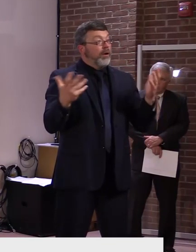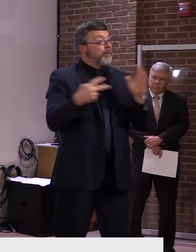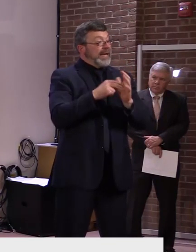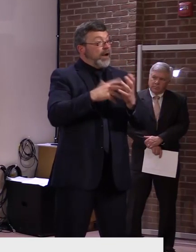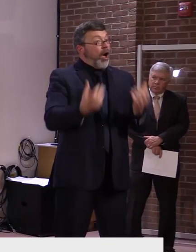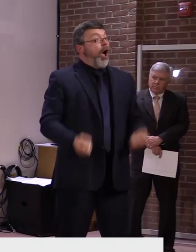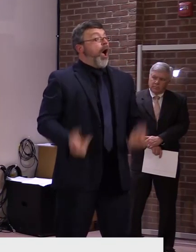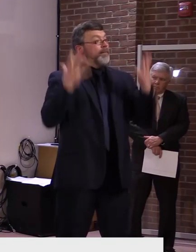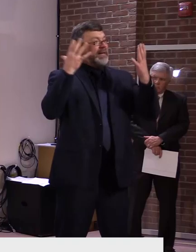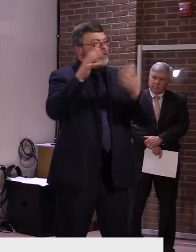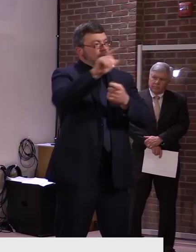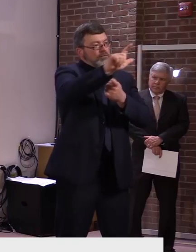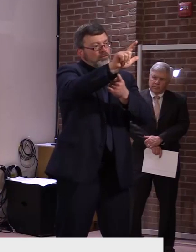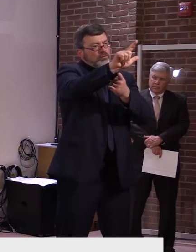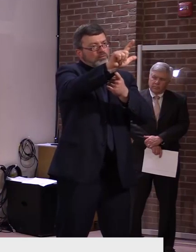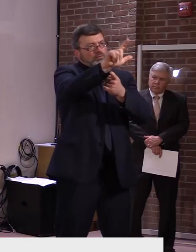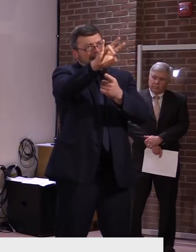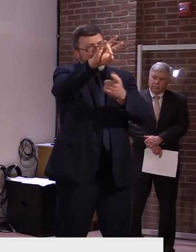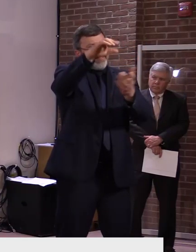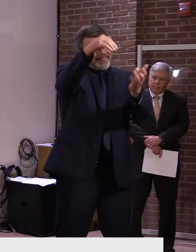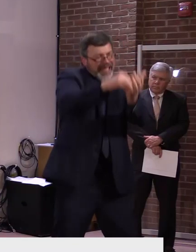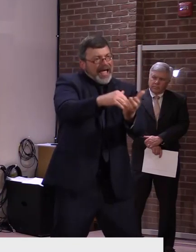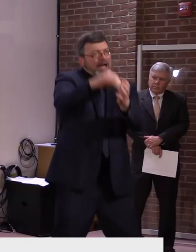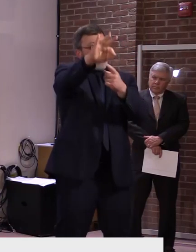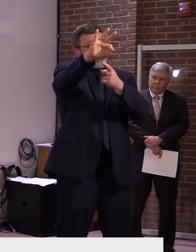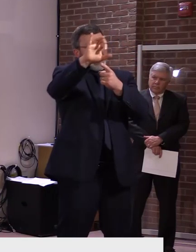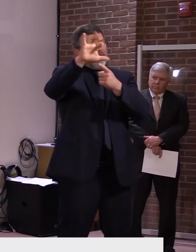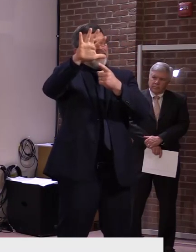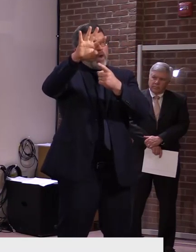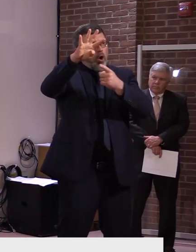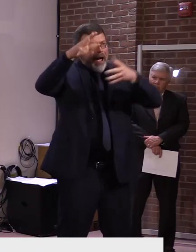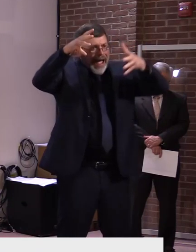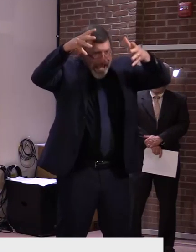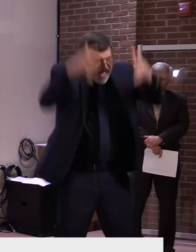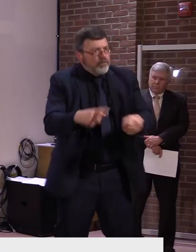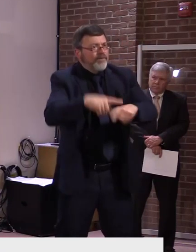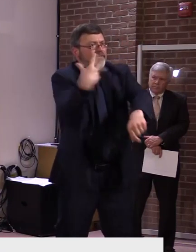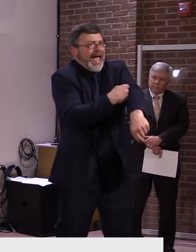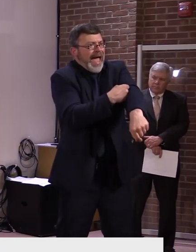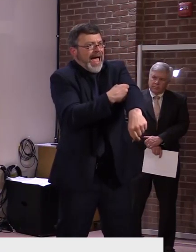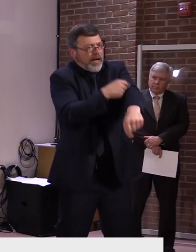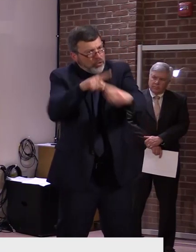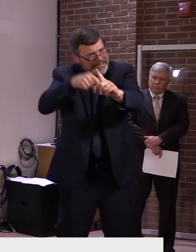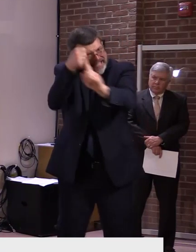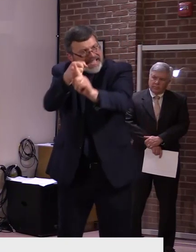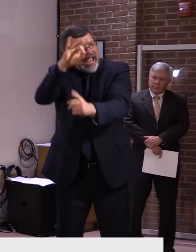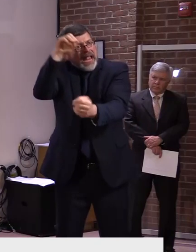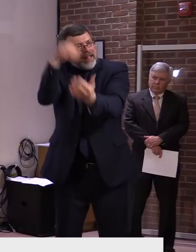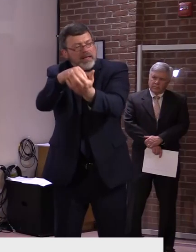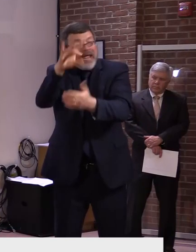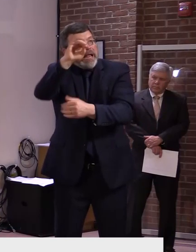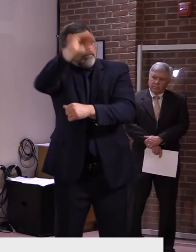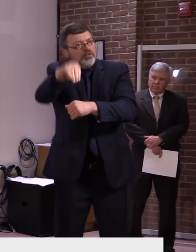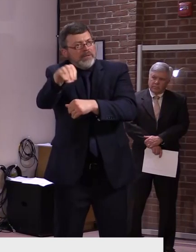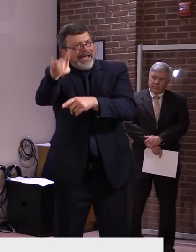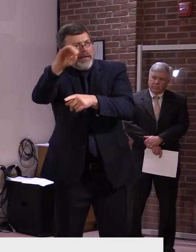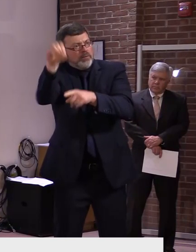27,954 Vermonters. So, if you're on the fence or haven't gotten around to making your appointment